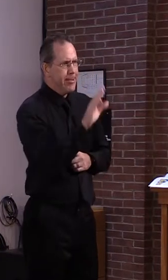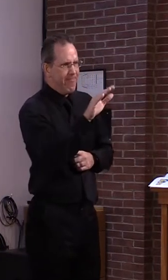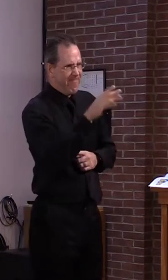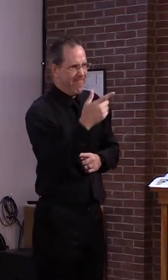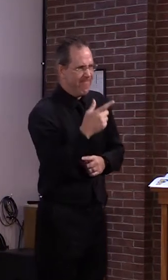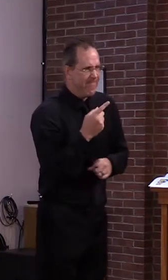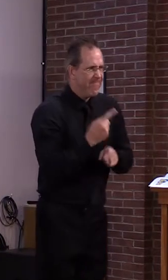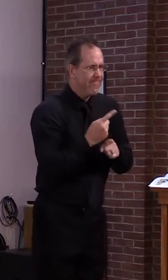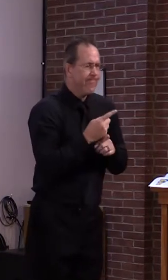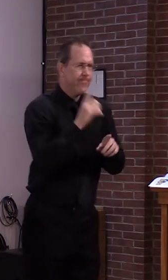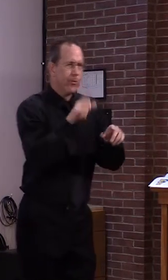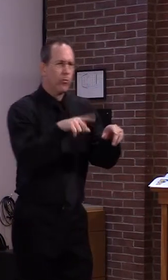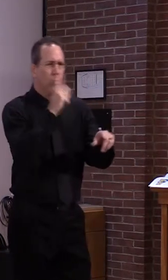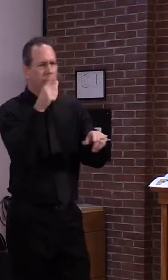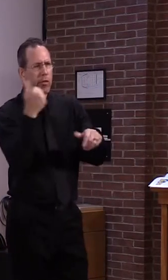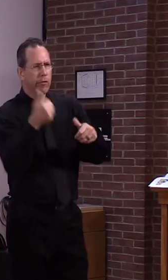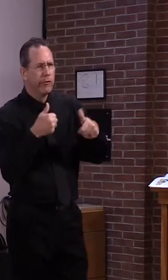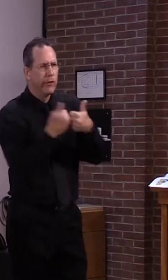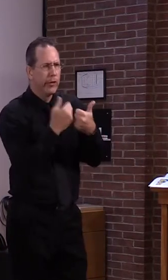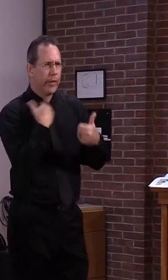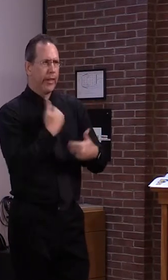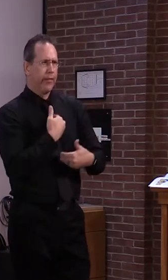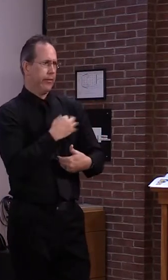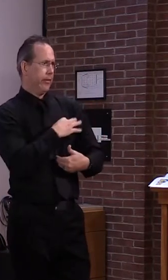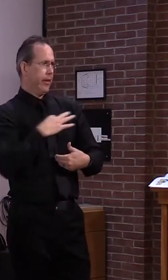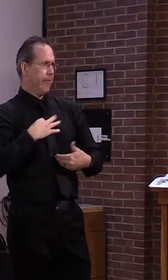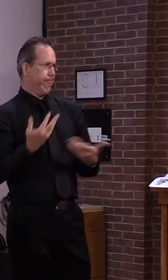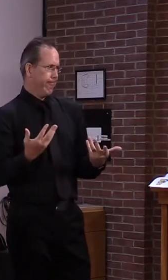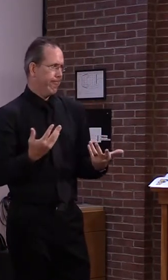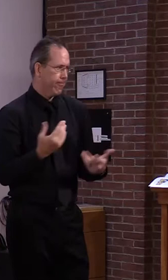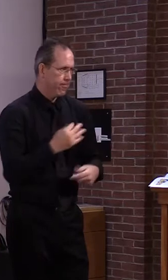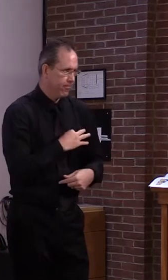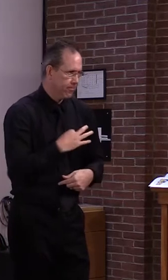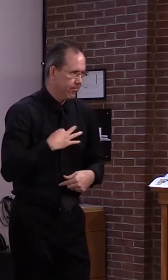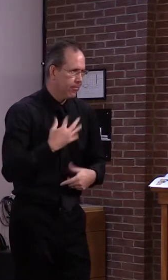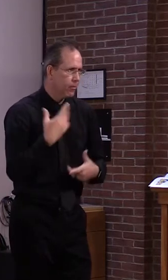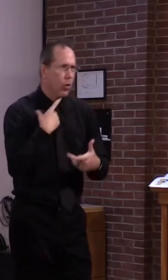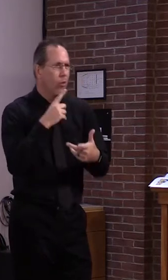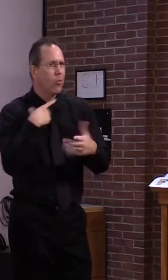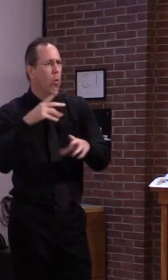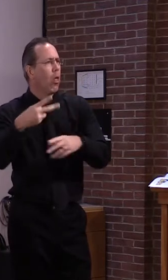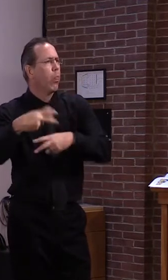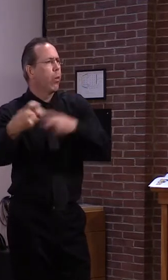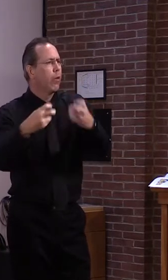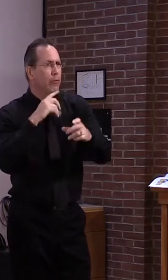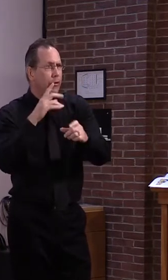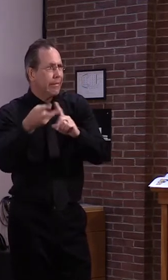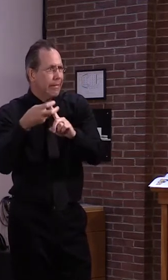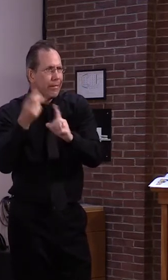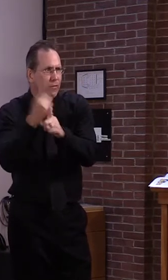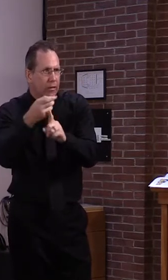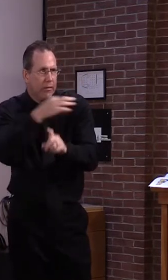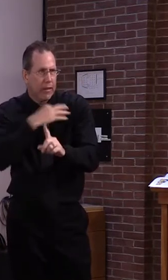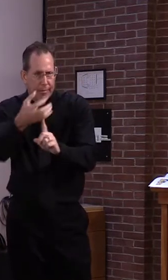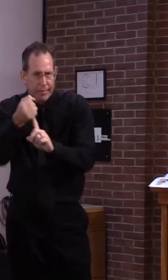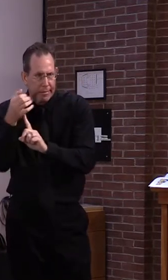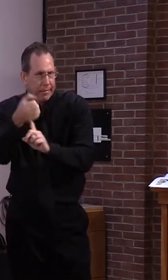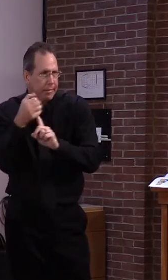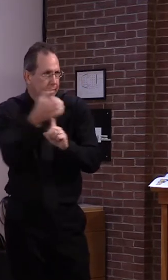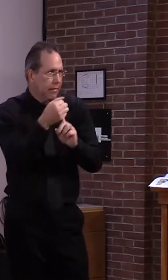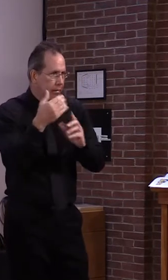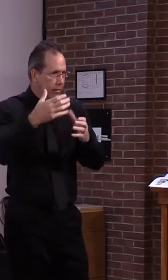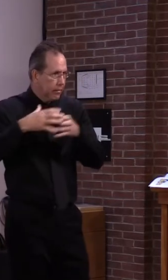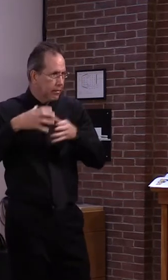get the staffing into place. Remember, we have staffing for after school programs and those that we can draw